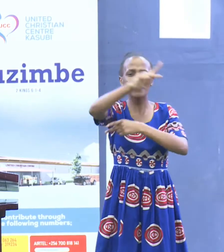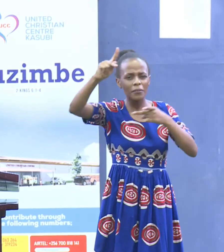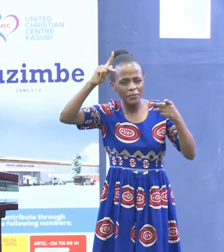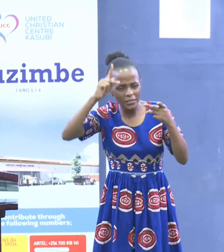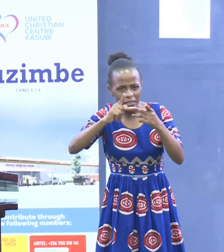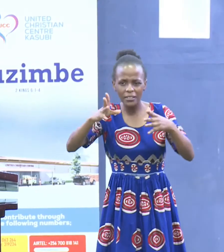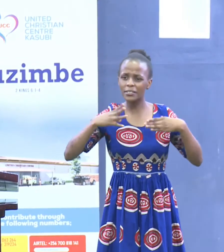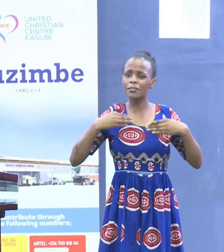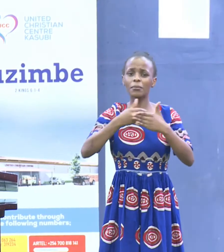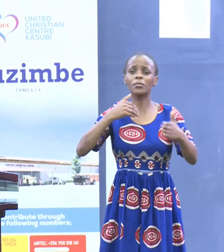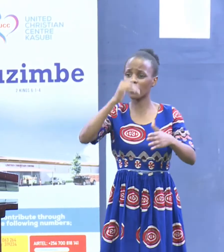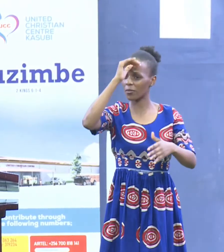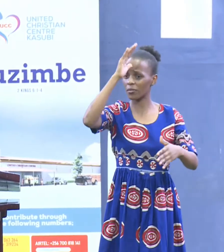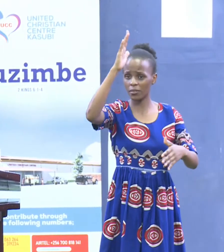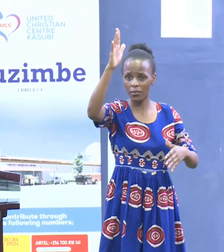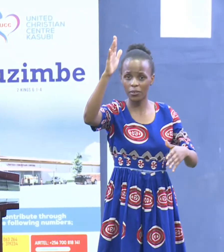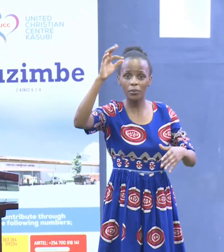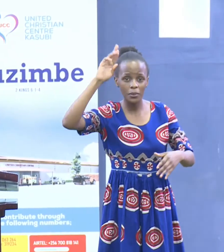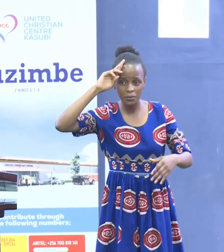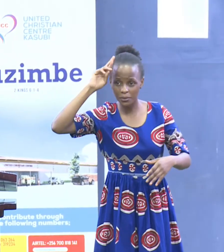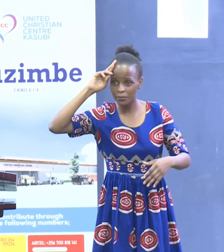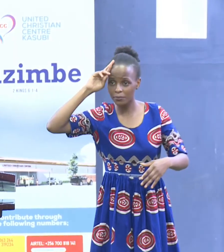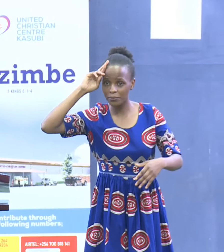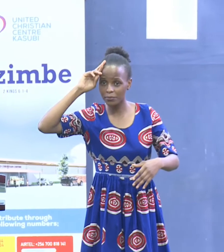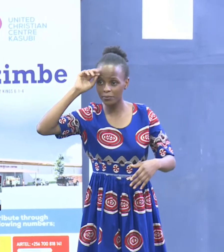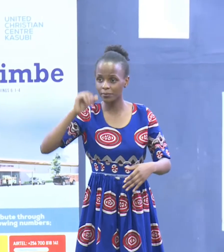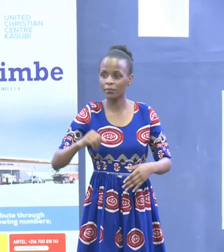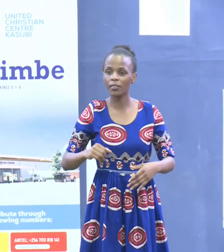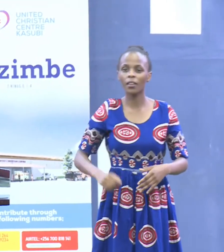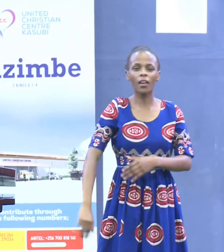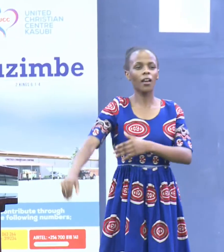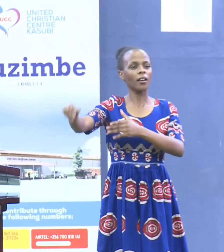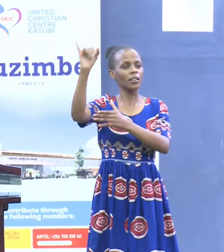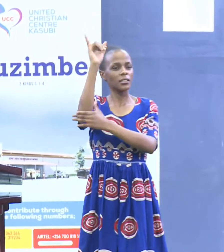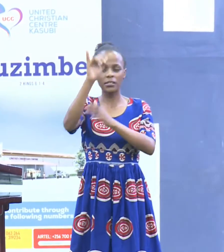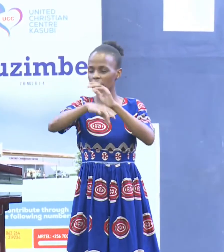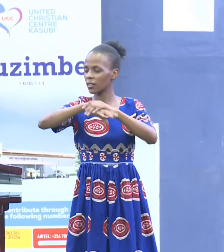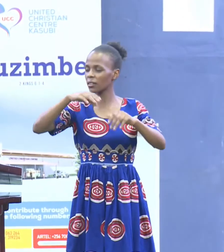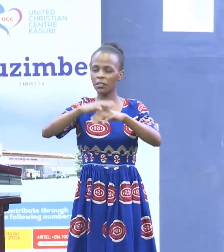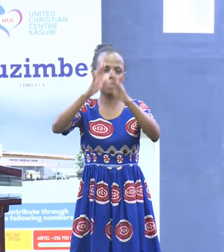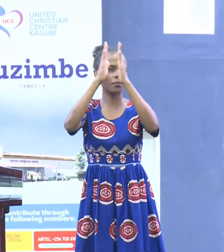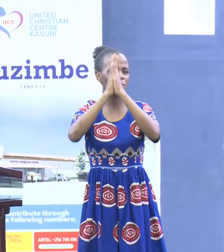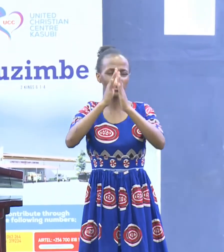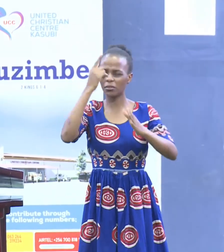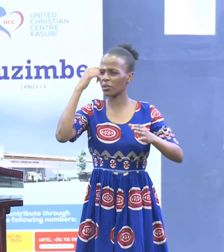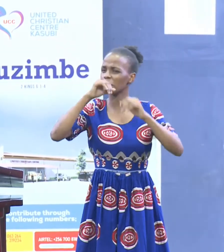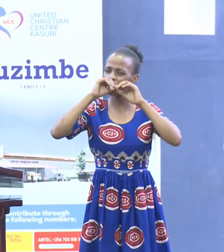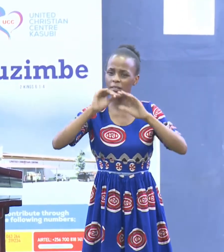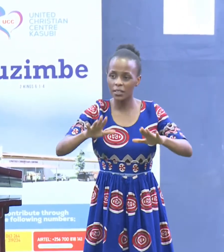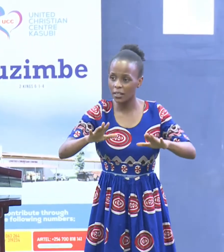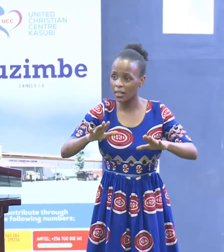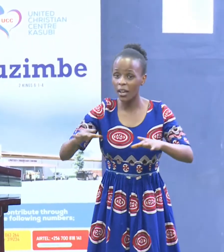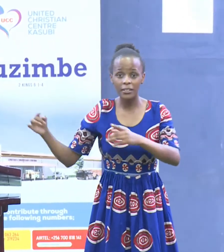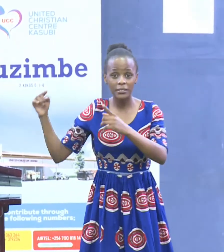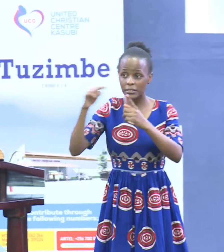be accepted before the Father. Remember that Isaac didn't pray a